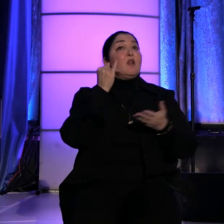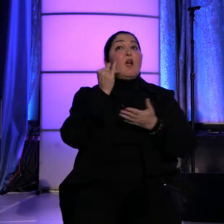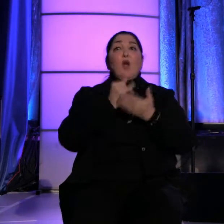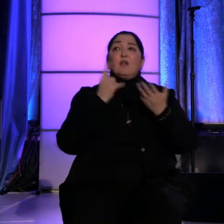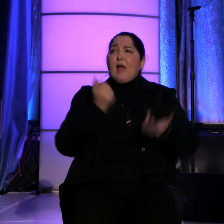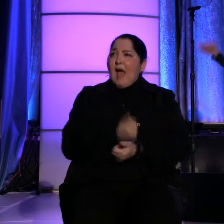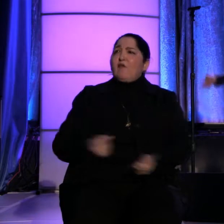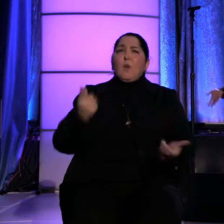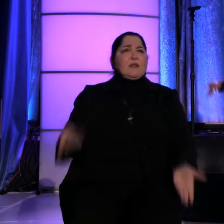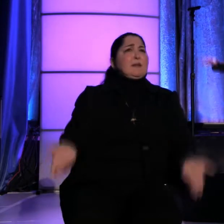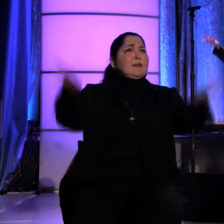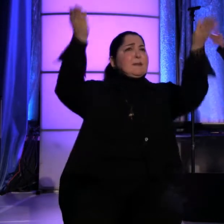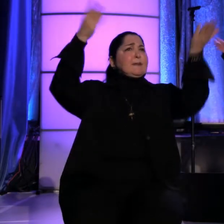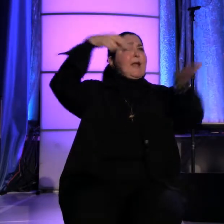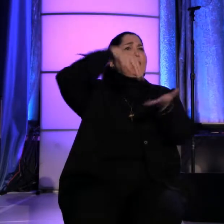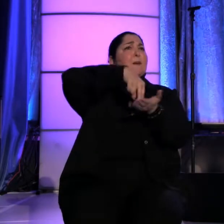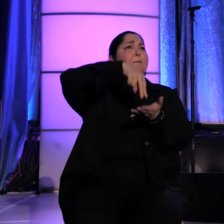stand.